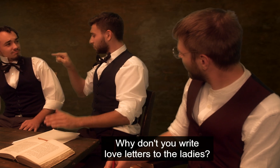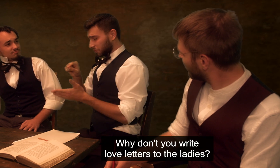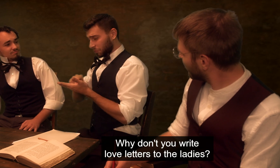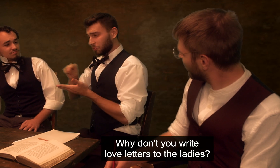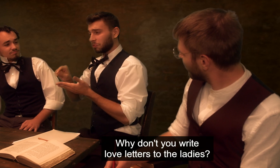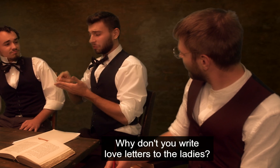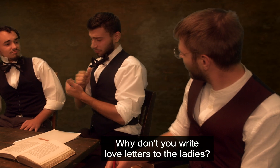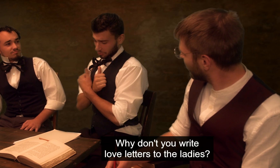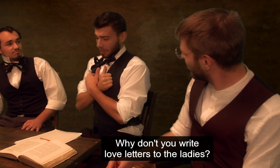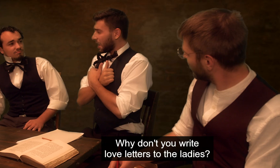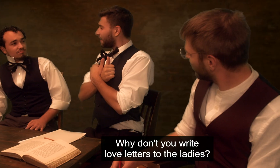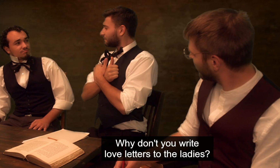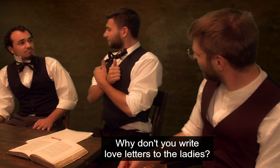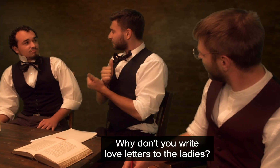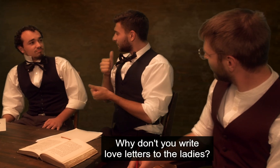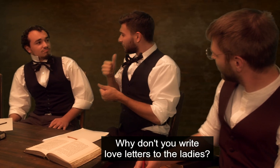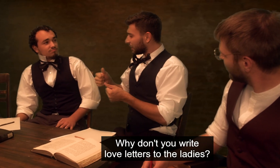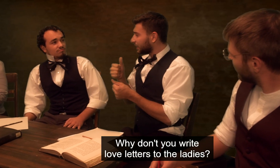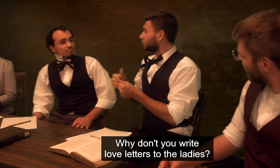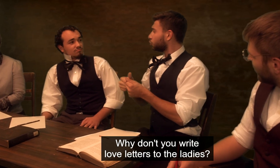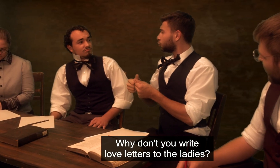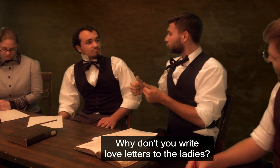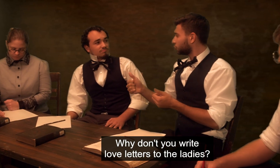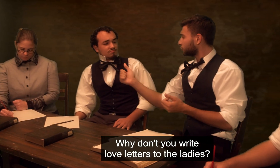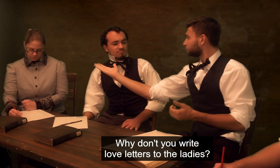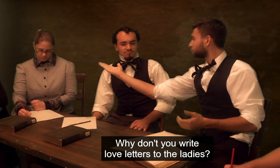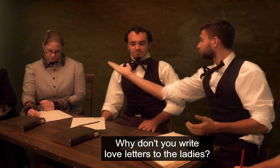why don't you write love letters to the ladies?